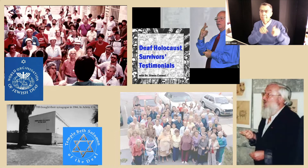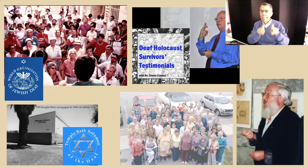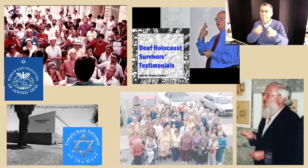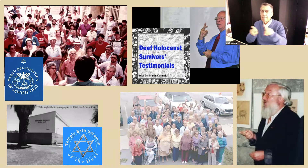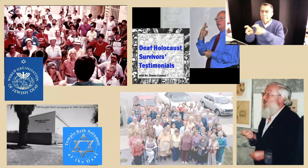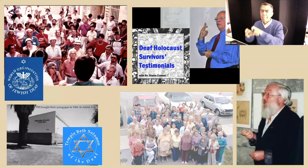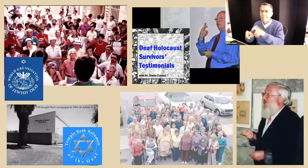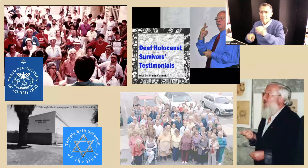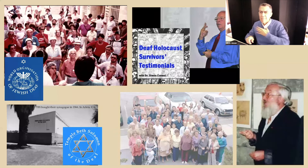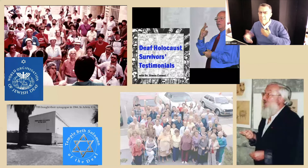their testimony.